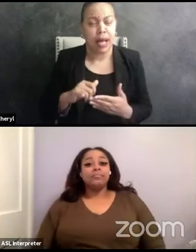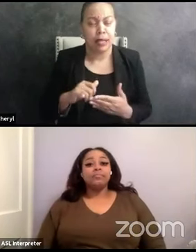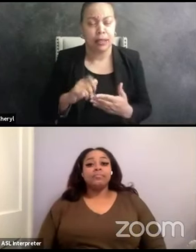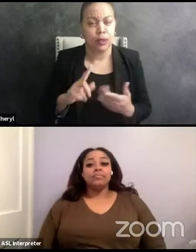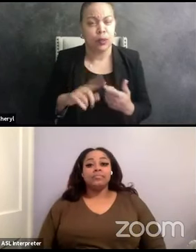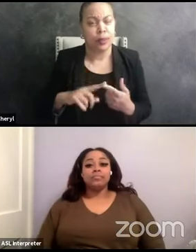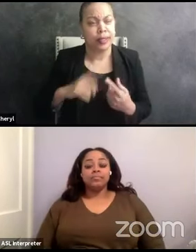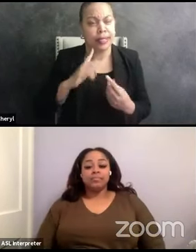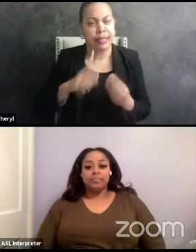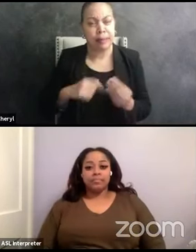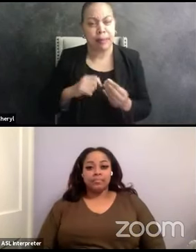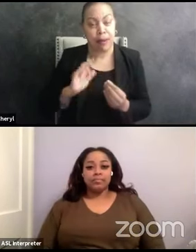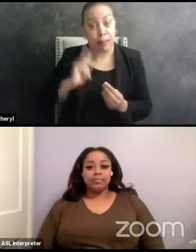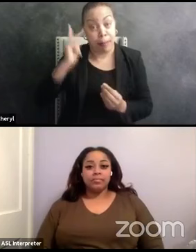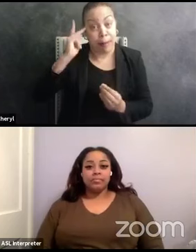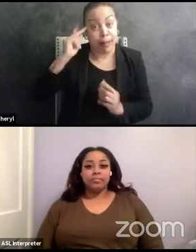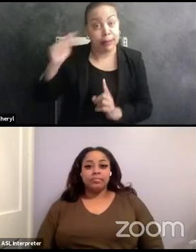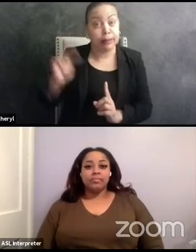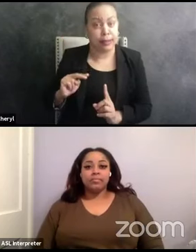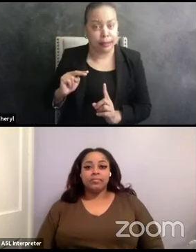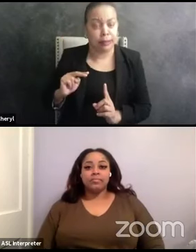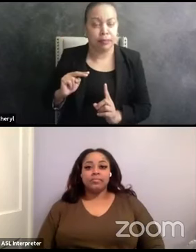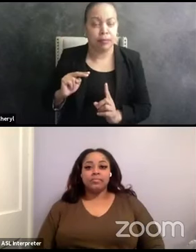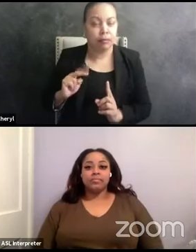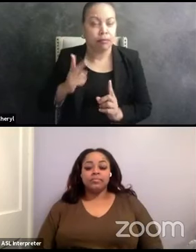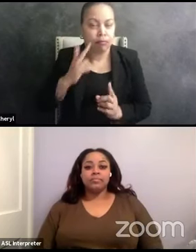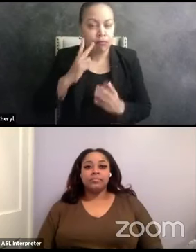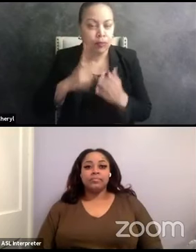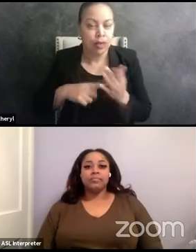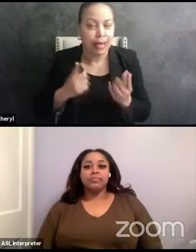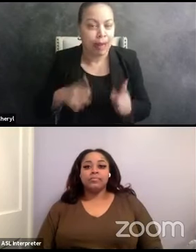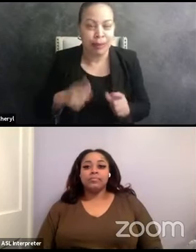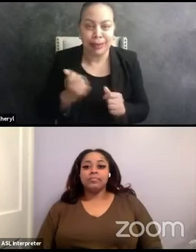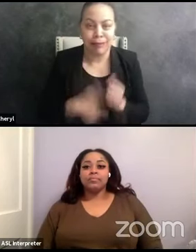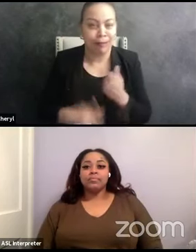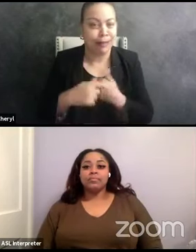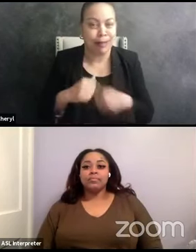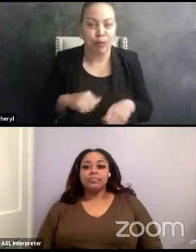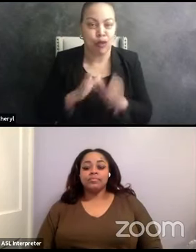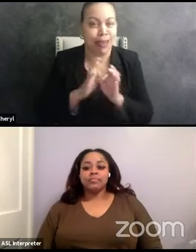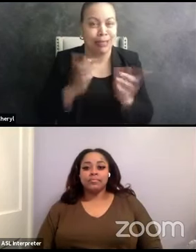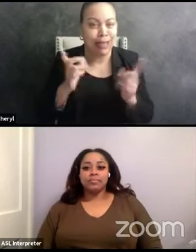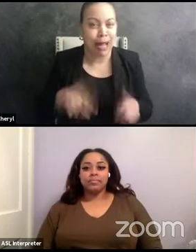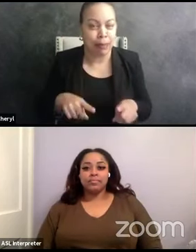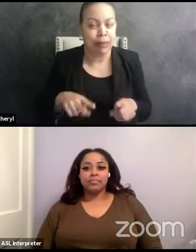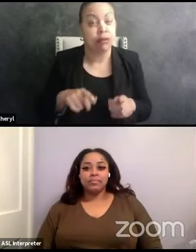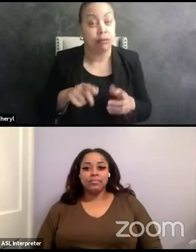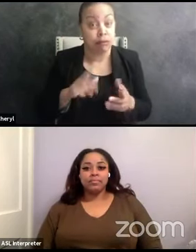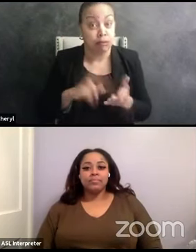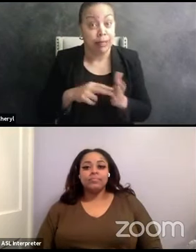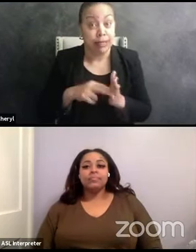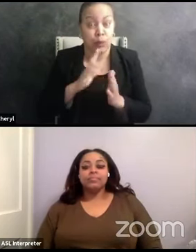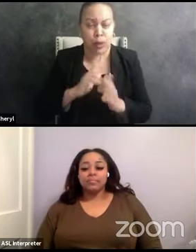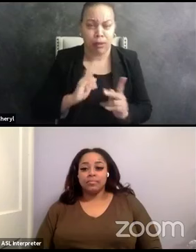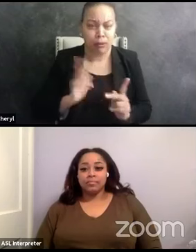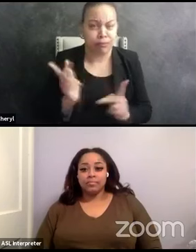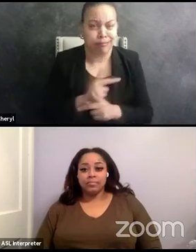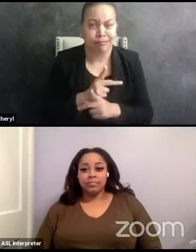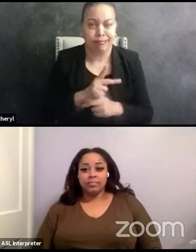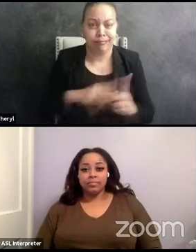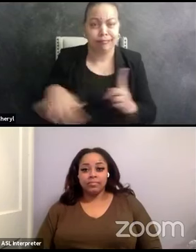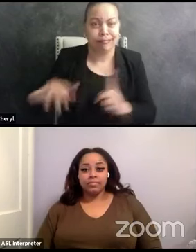at things politically, what we see is what happens anytime we have crises, which is it exacerbates the social and